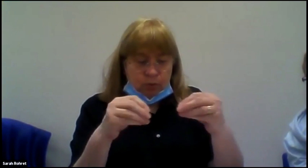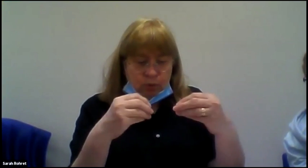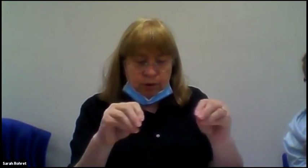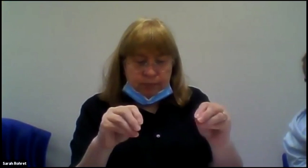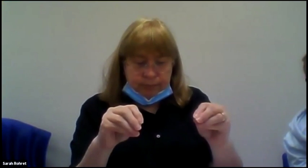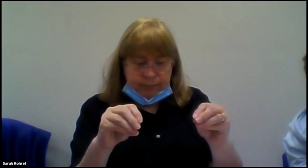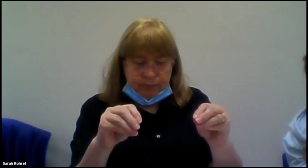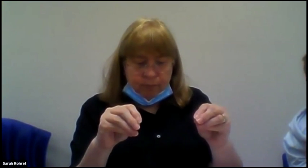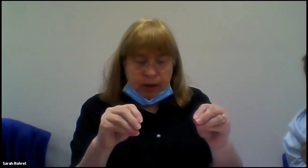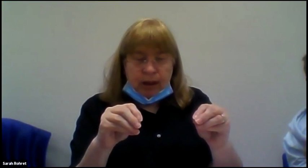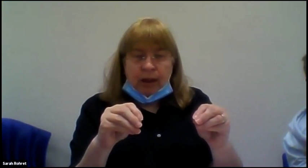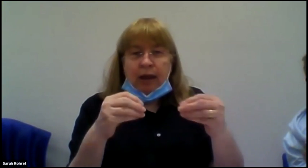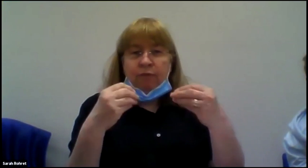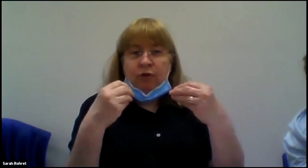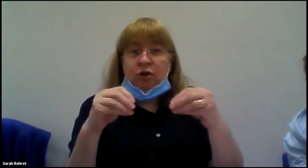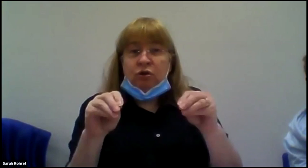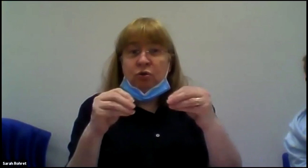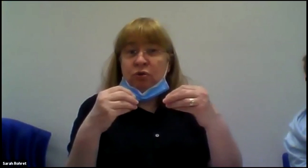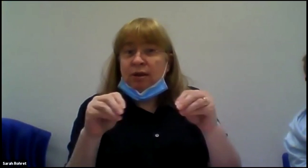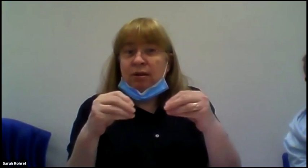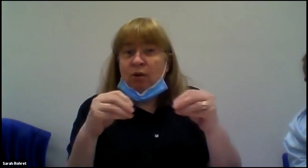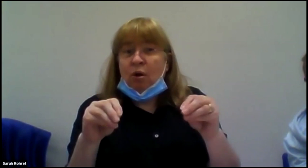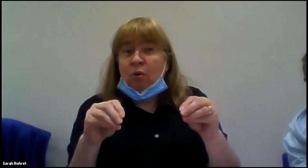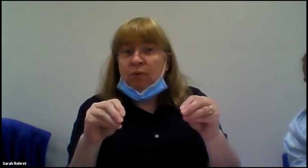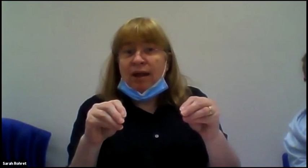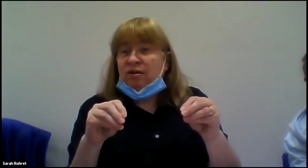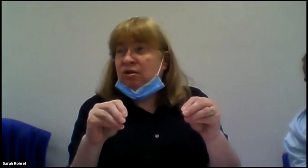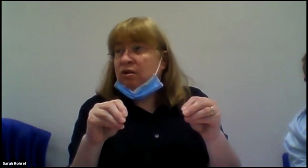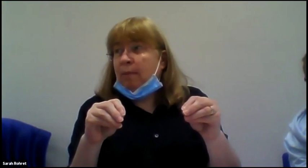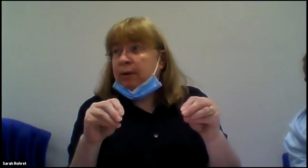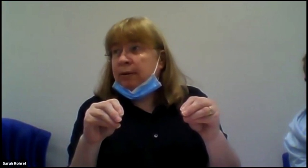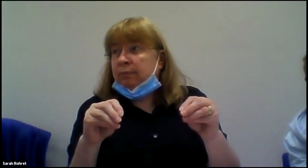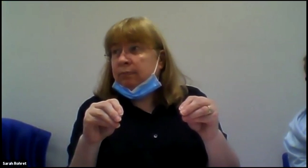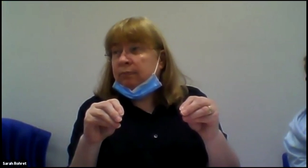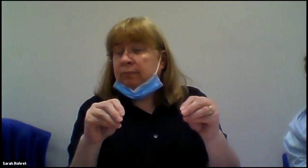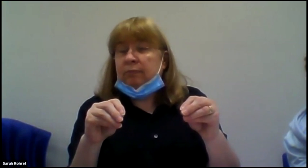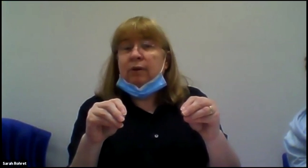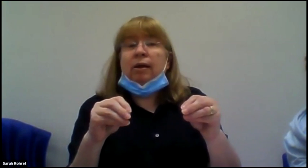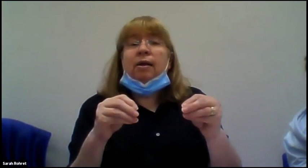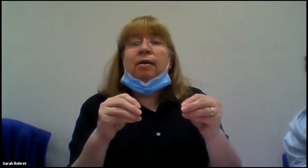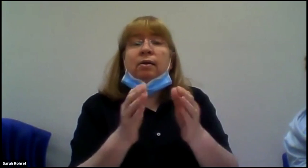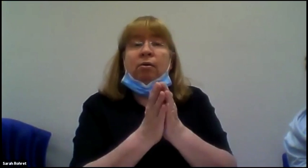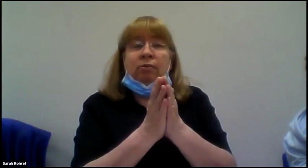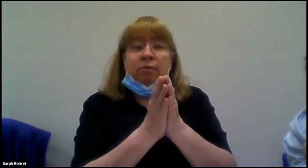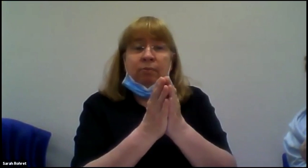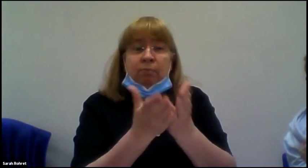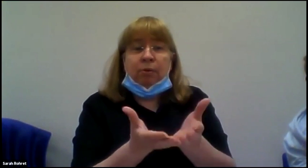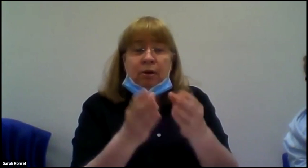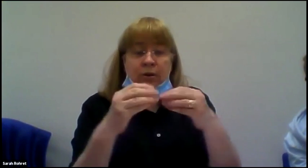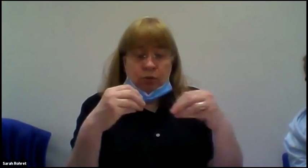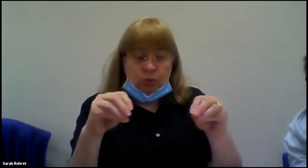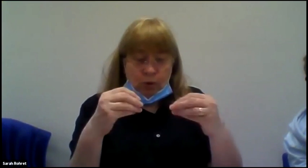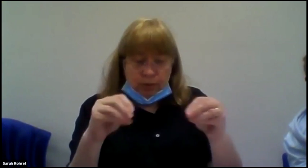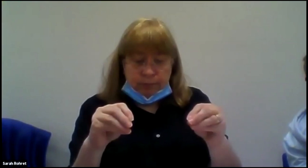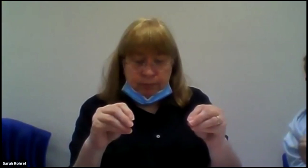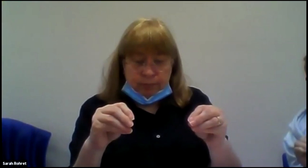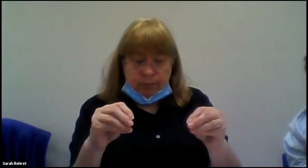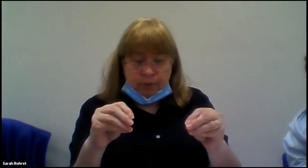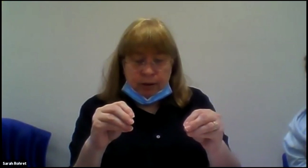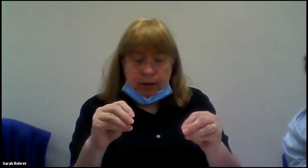Bookstore. If you just use this alone, that's just shopping. Okay, so bookstore. So any